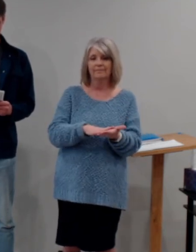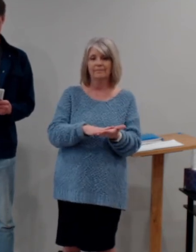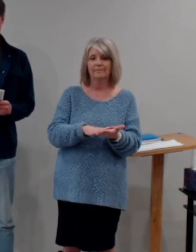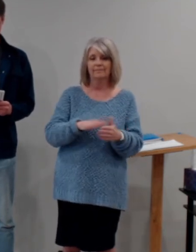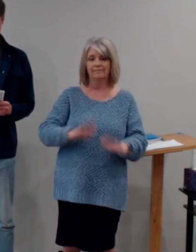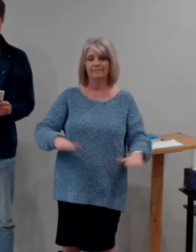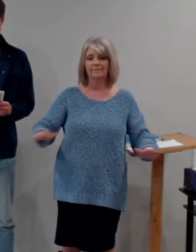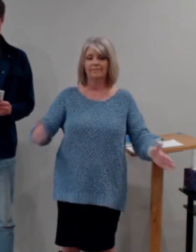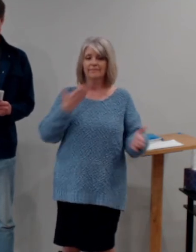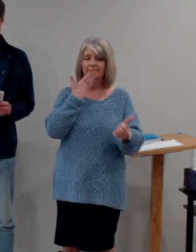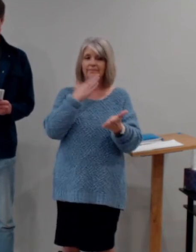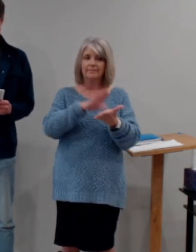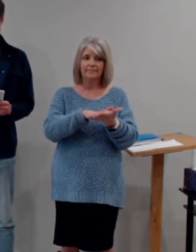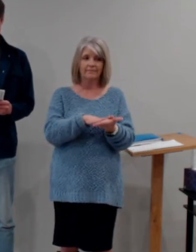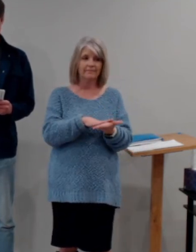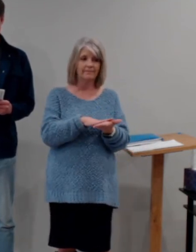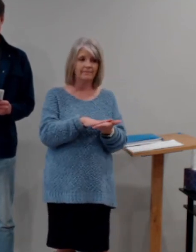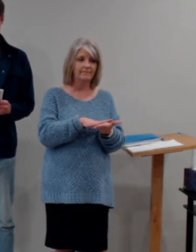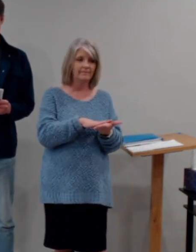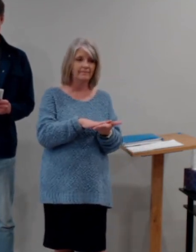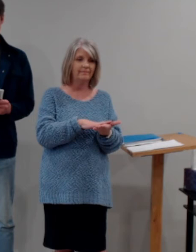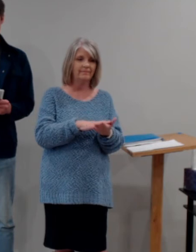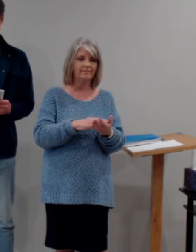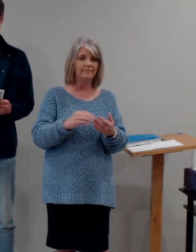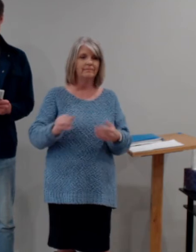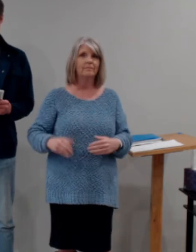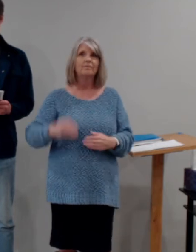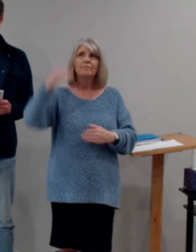children bad, adult bad,